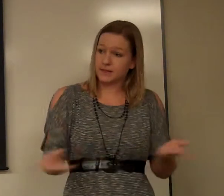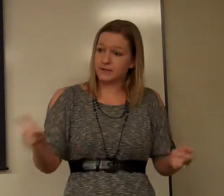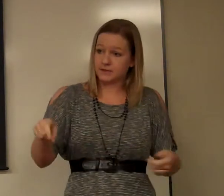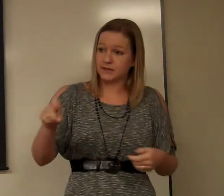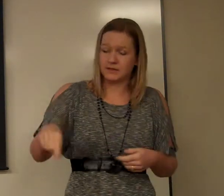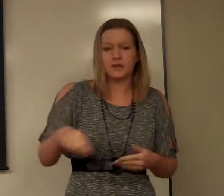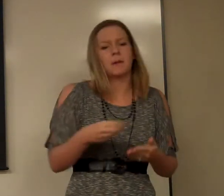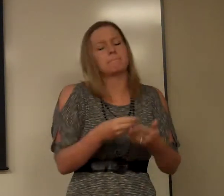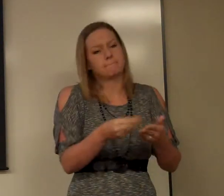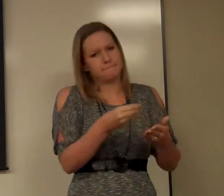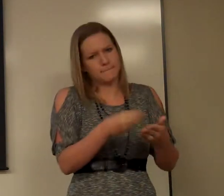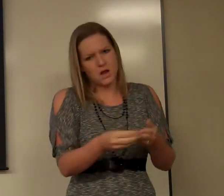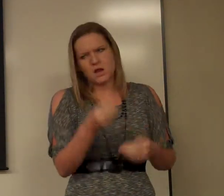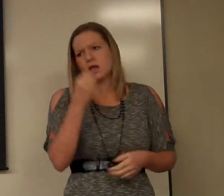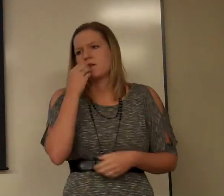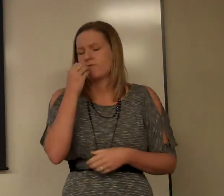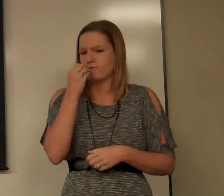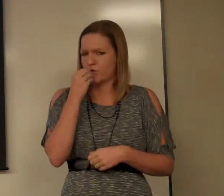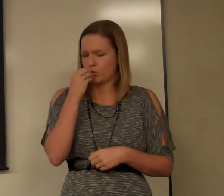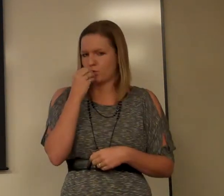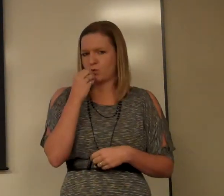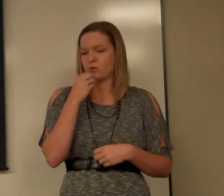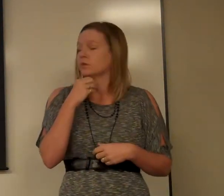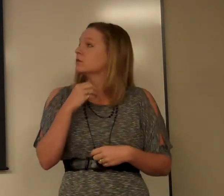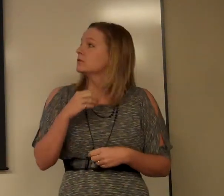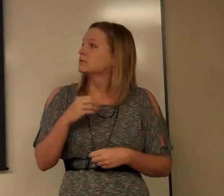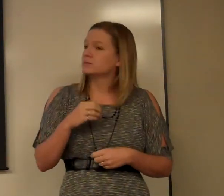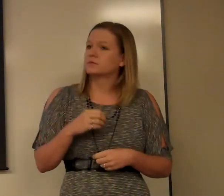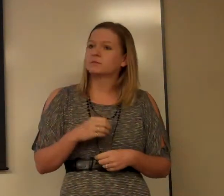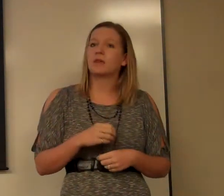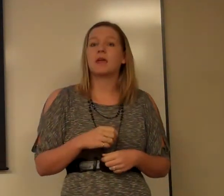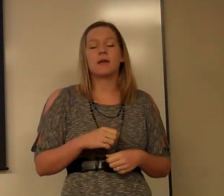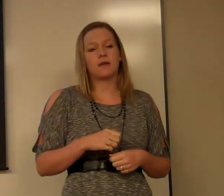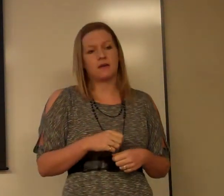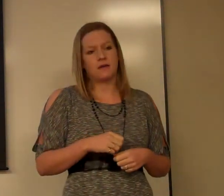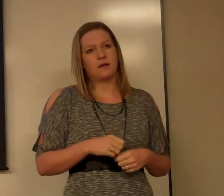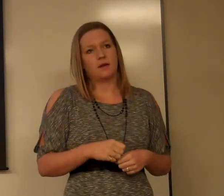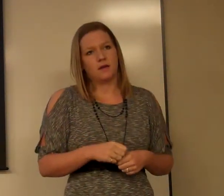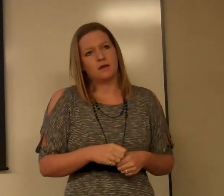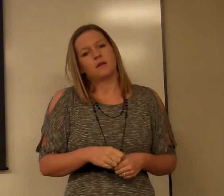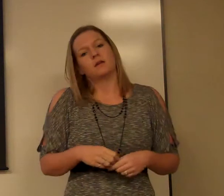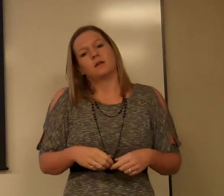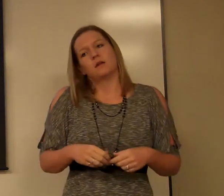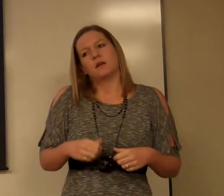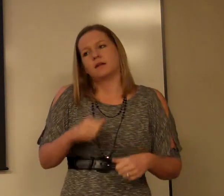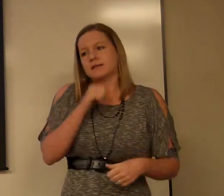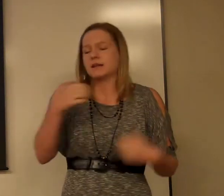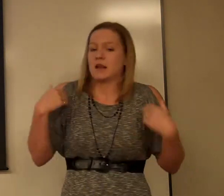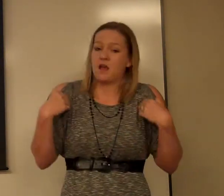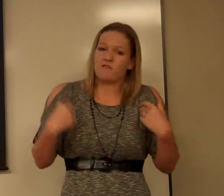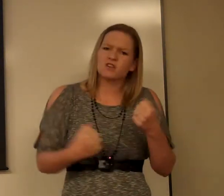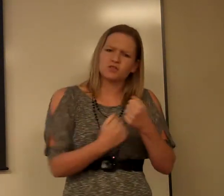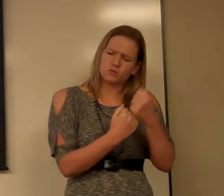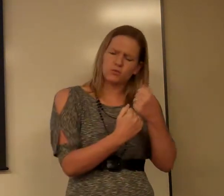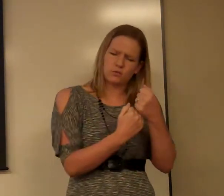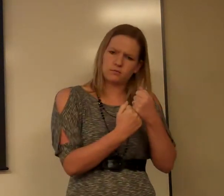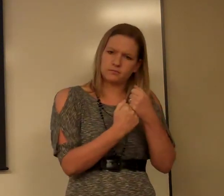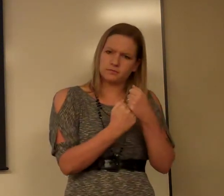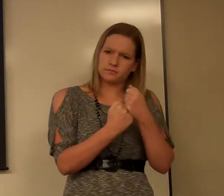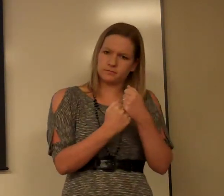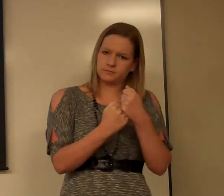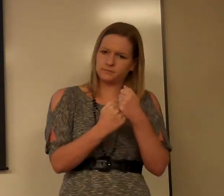with food and ammunition. And also there was a lack of support. We're going to look at a pie